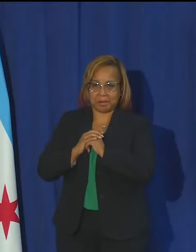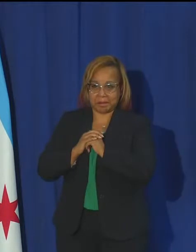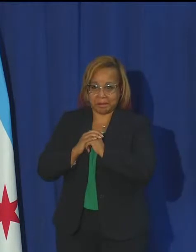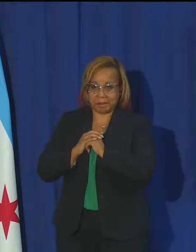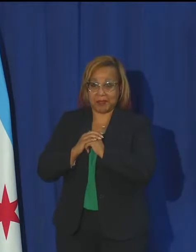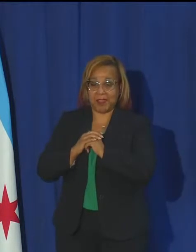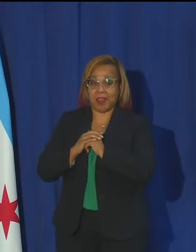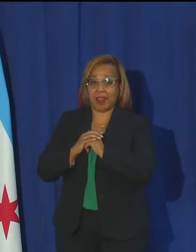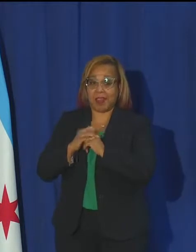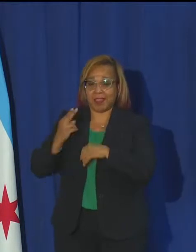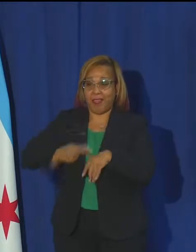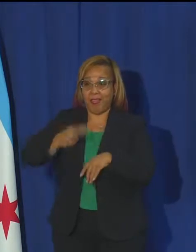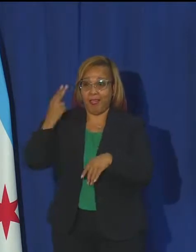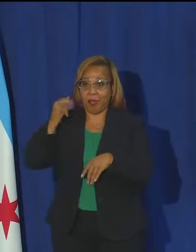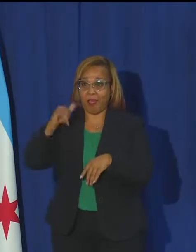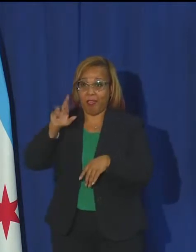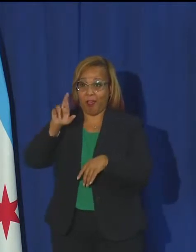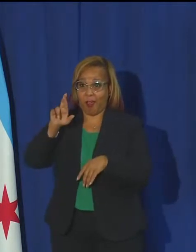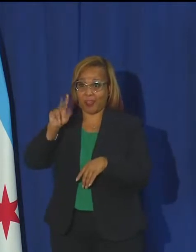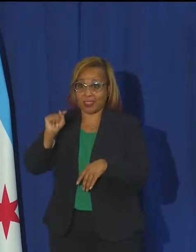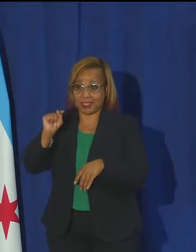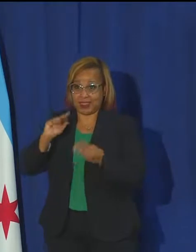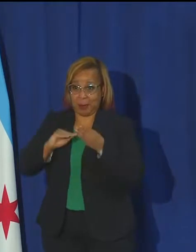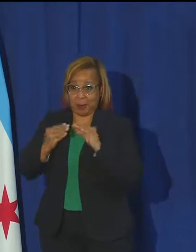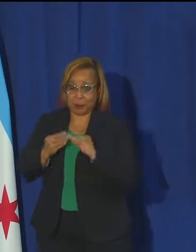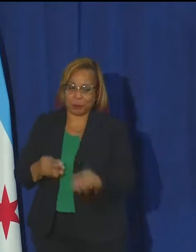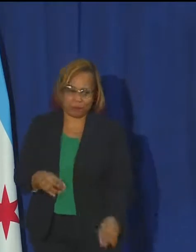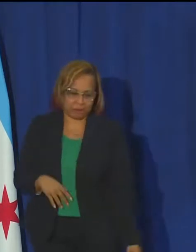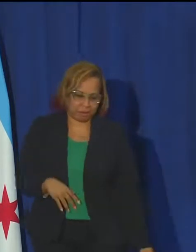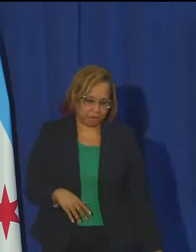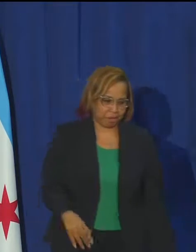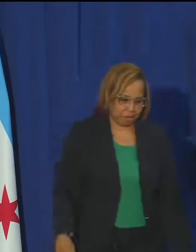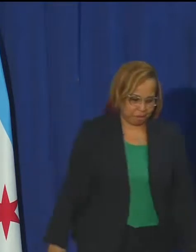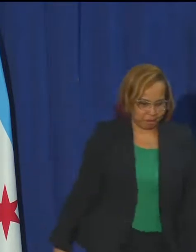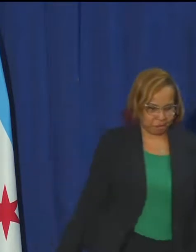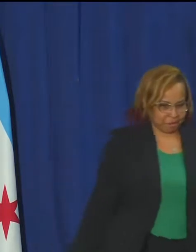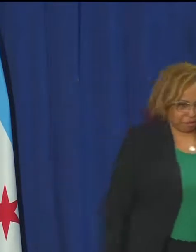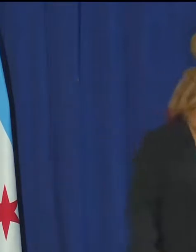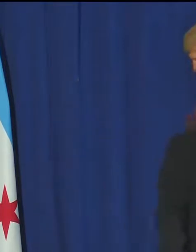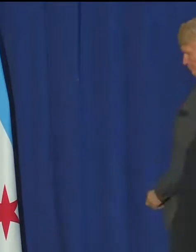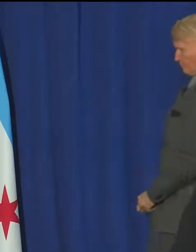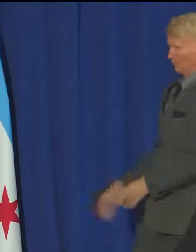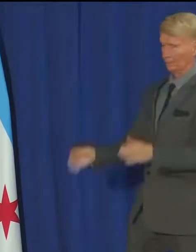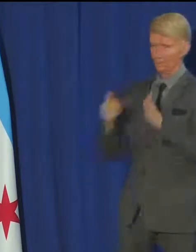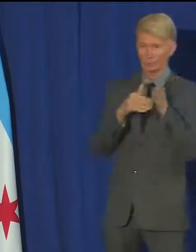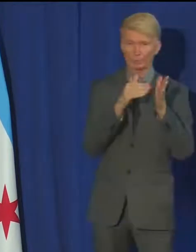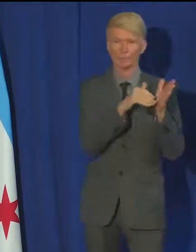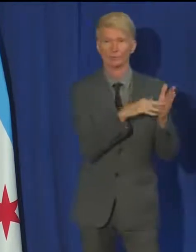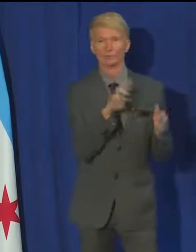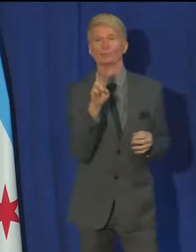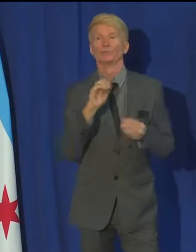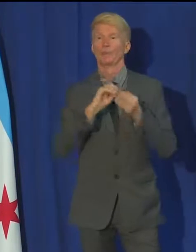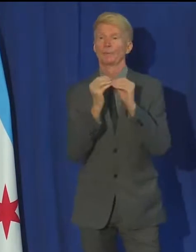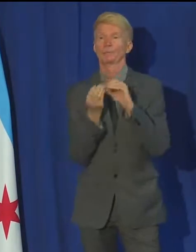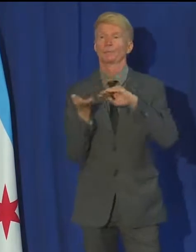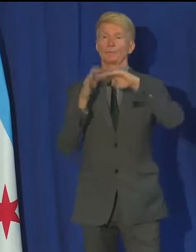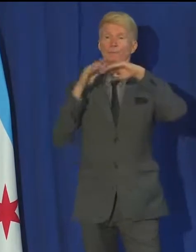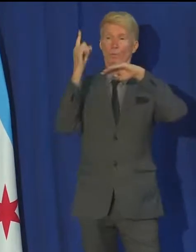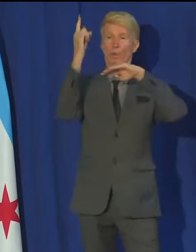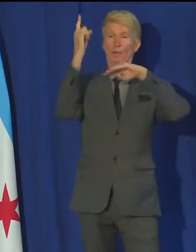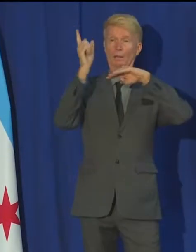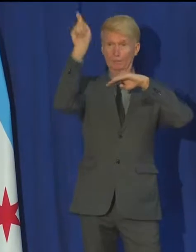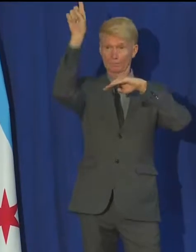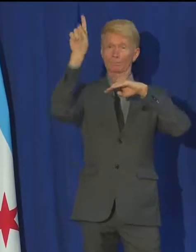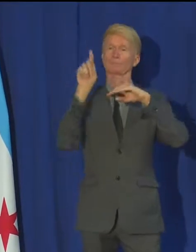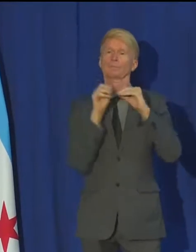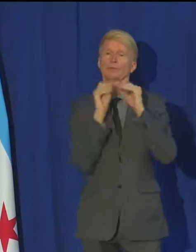the higher that R is above 1, the higher the reproduction number is above 1, the faster COVID